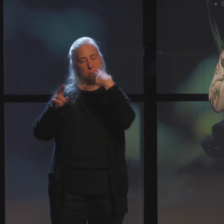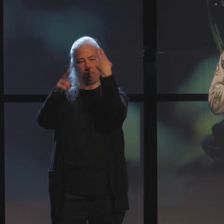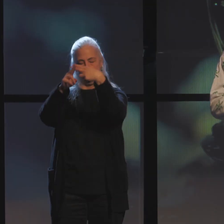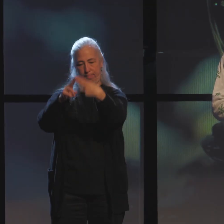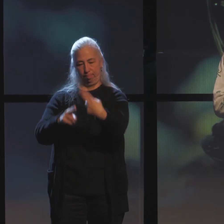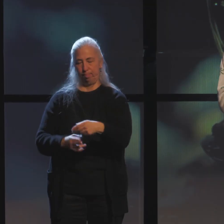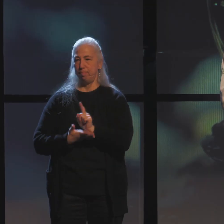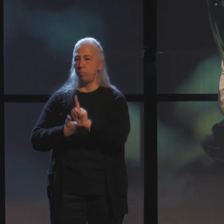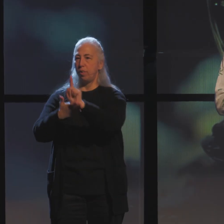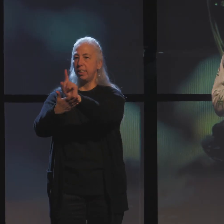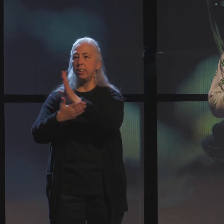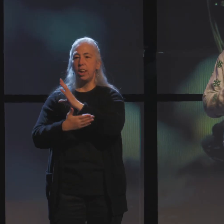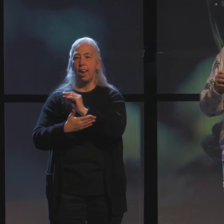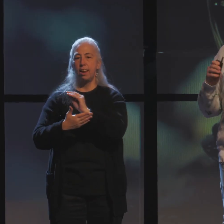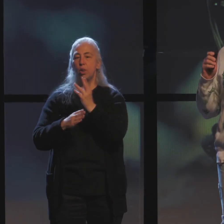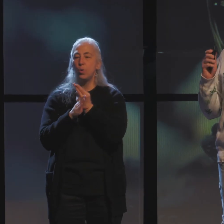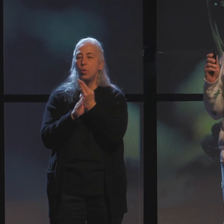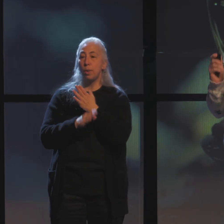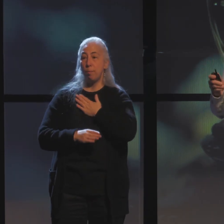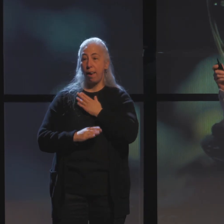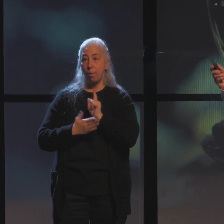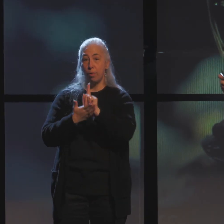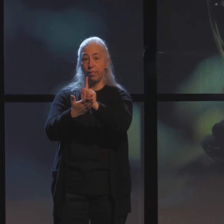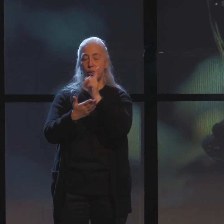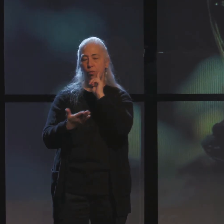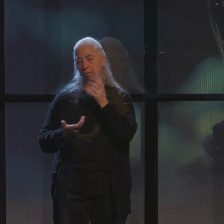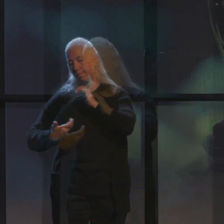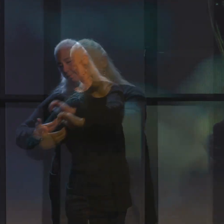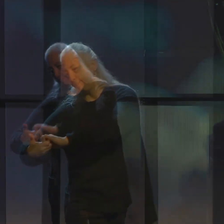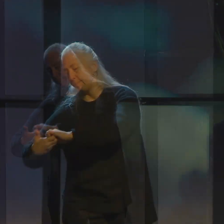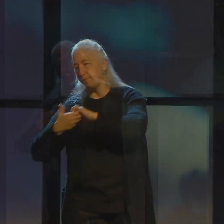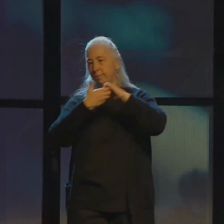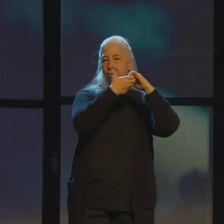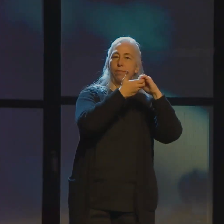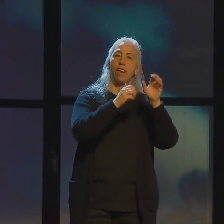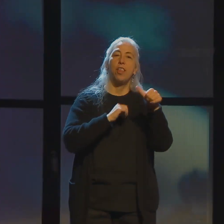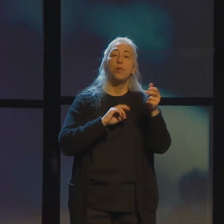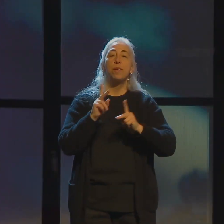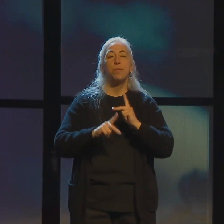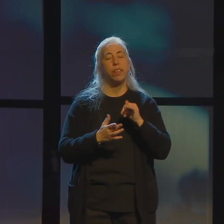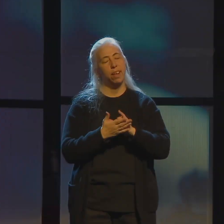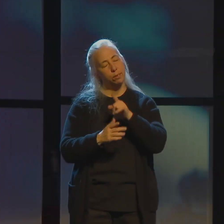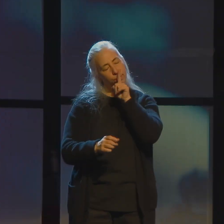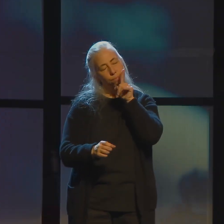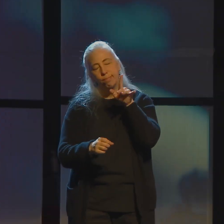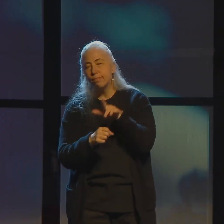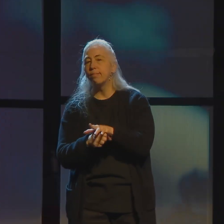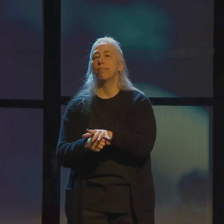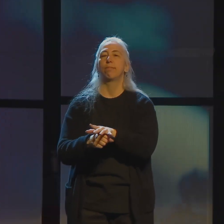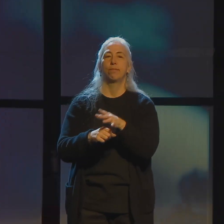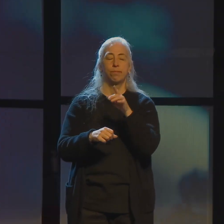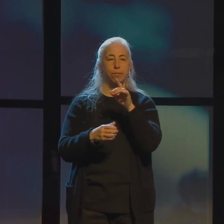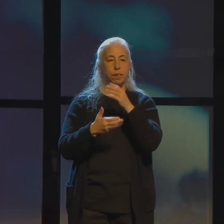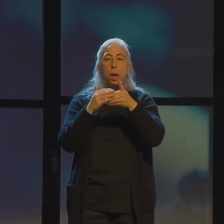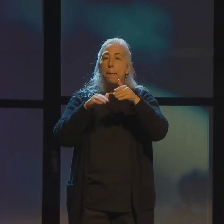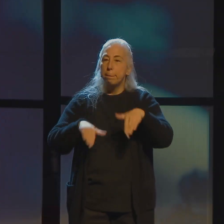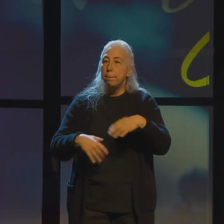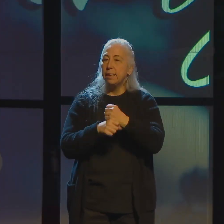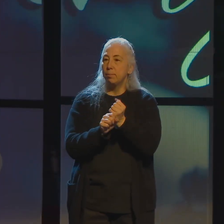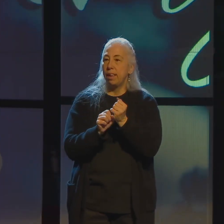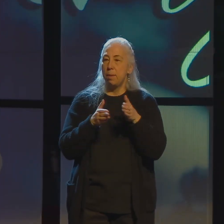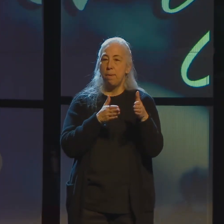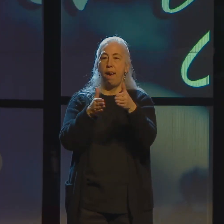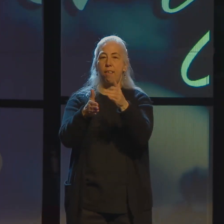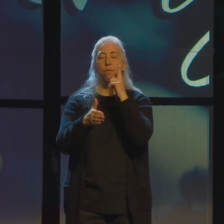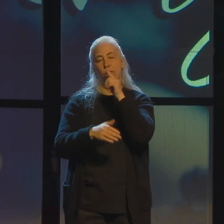others is the start of a life really committed to the peacemaking path of Jesus, or what Jesus called the kingdom of